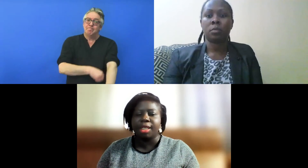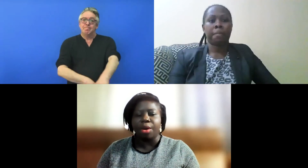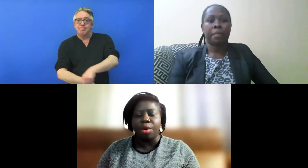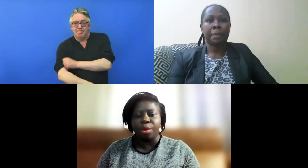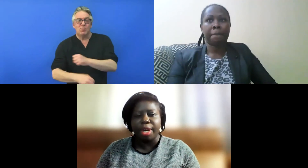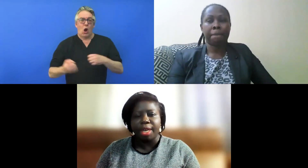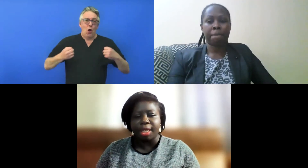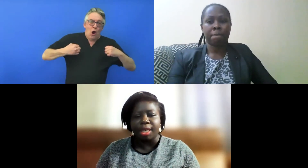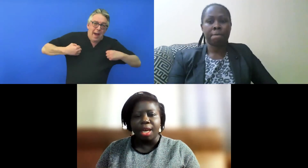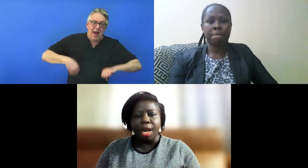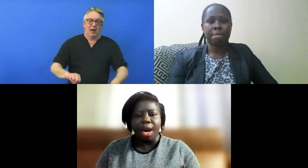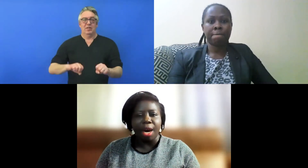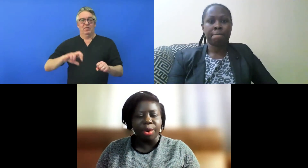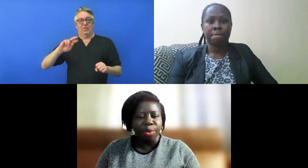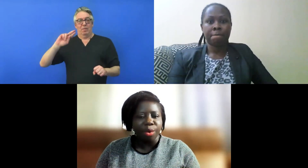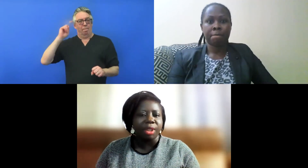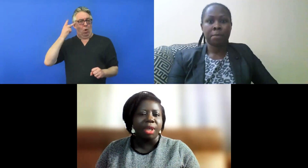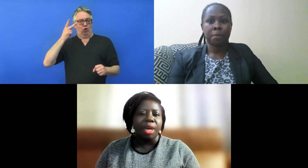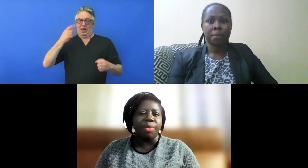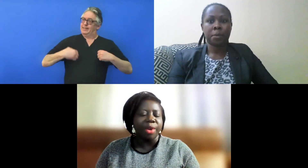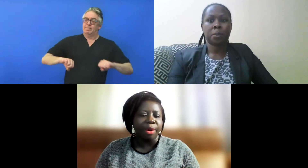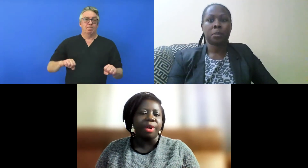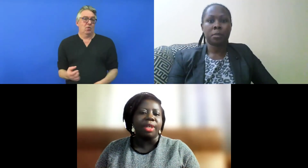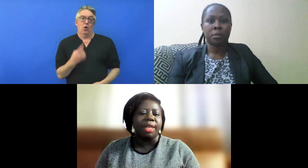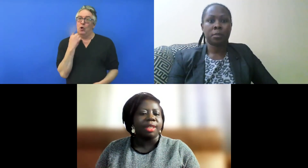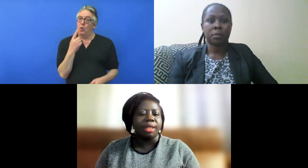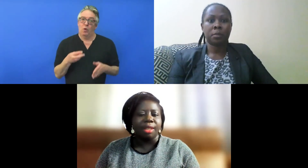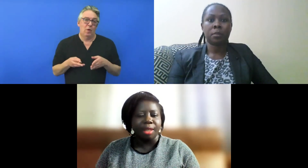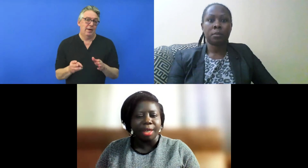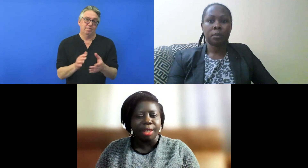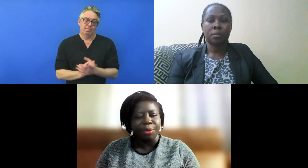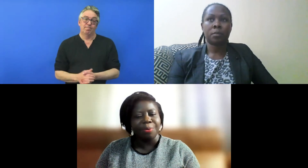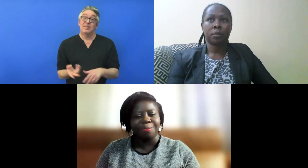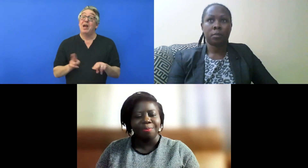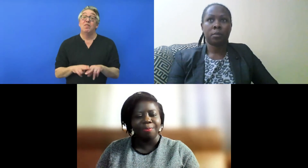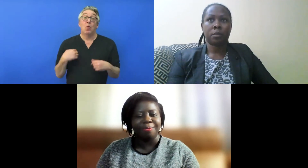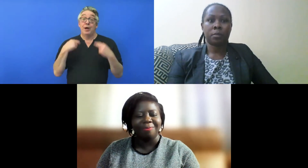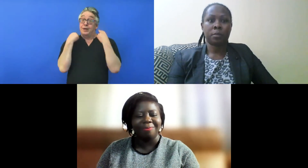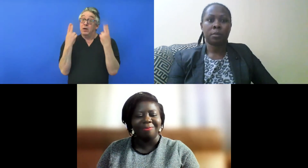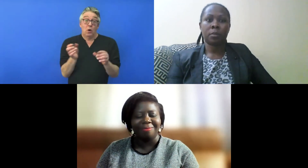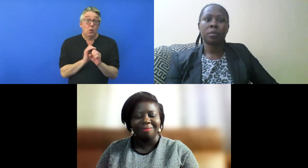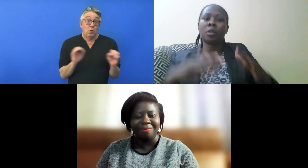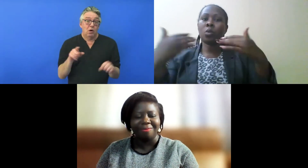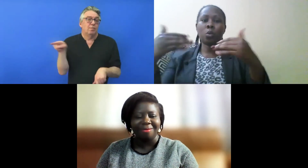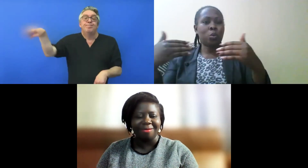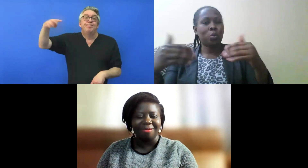That is the only way that we would be recognized. Thank you.